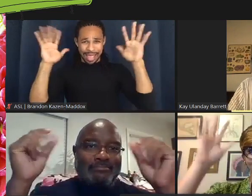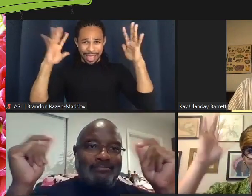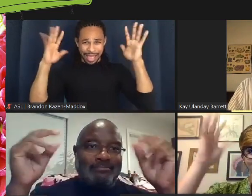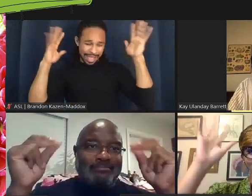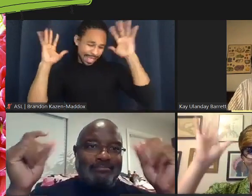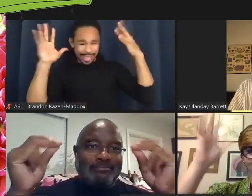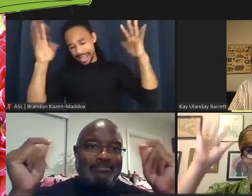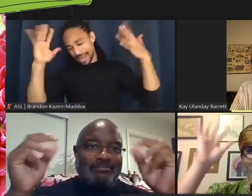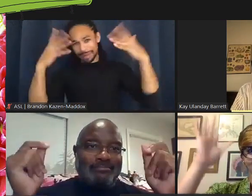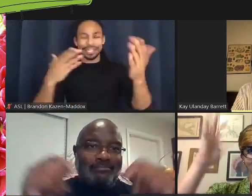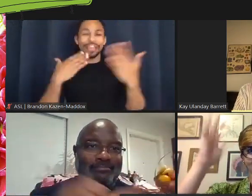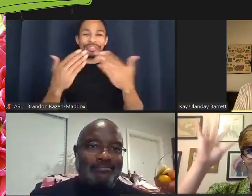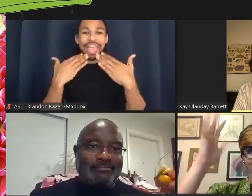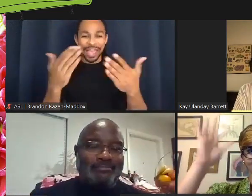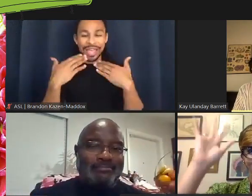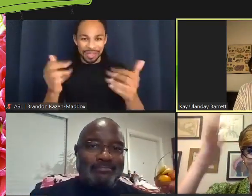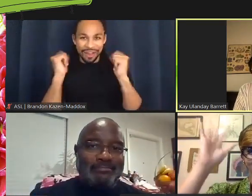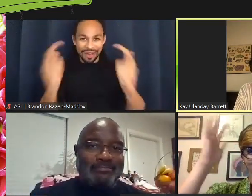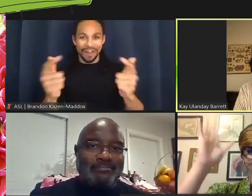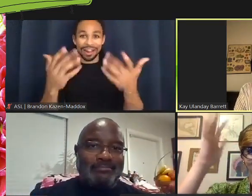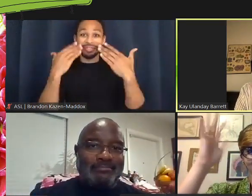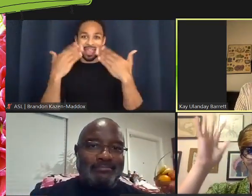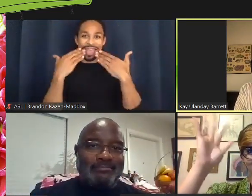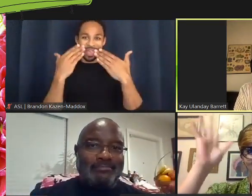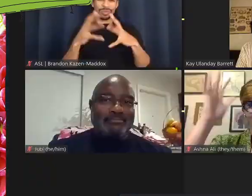you, everyone. Thank you so much, Thank you.